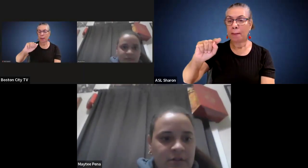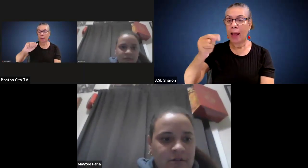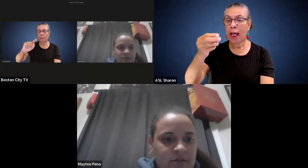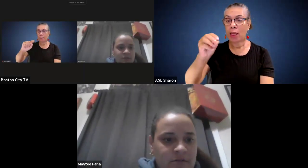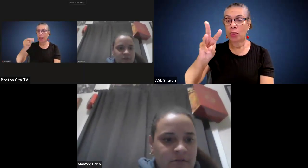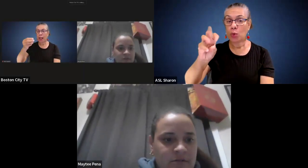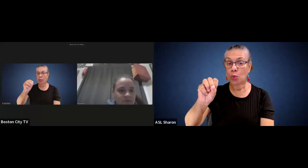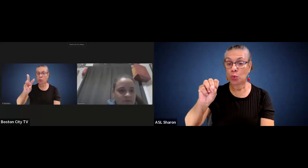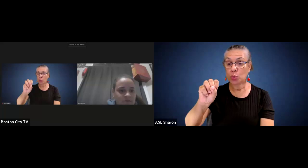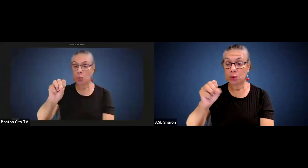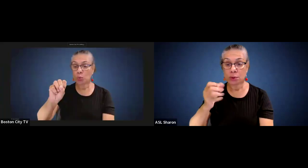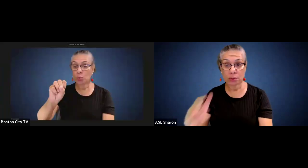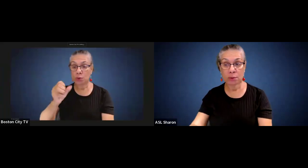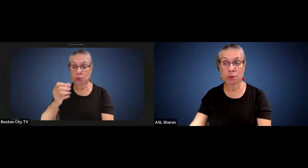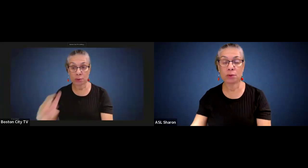Joanne Matthews.